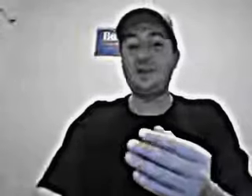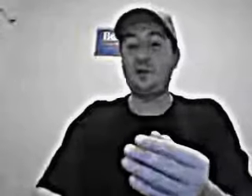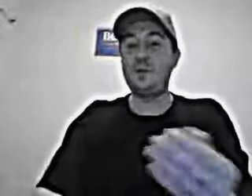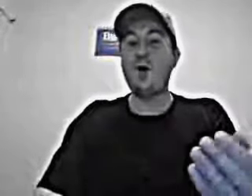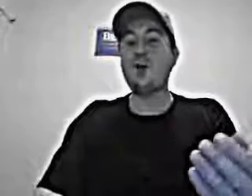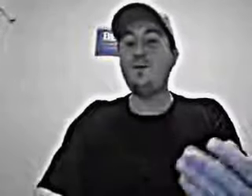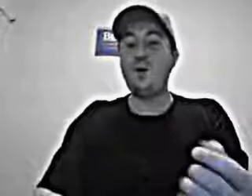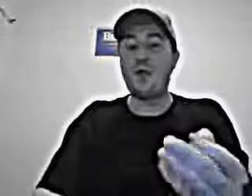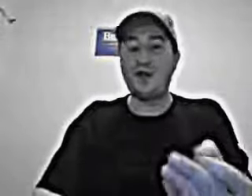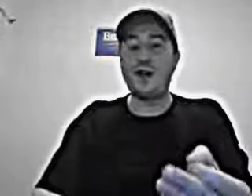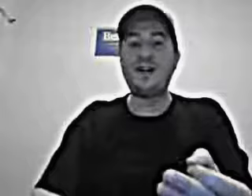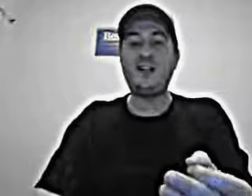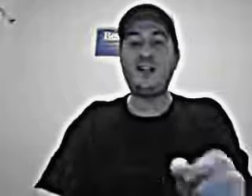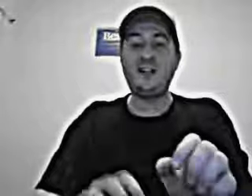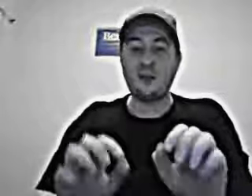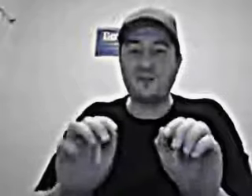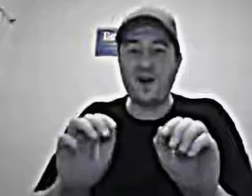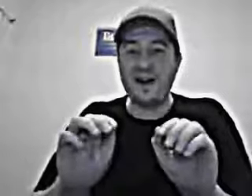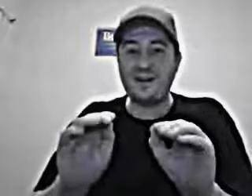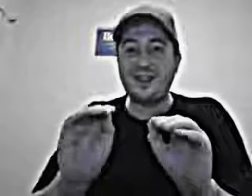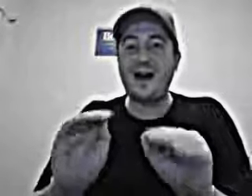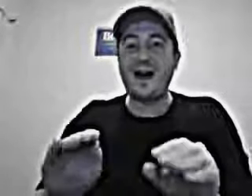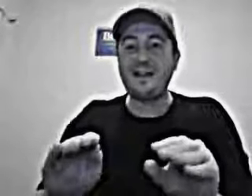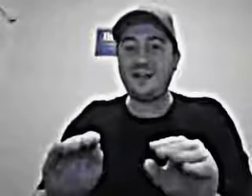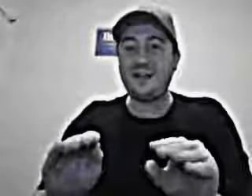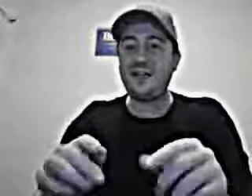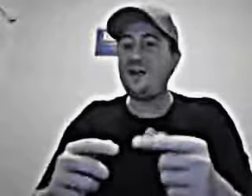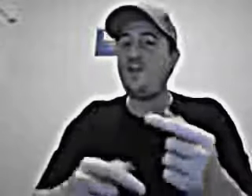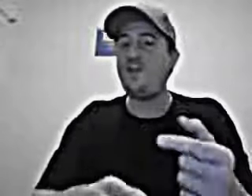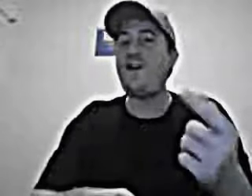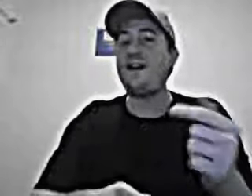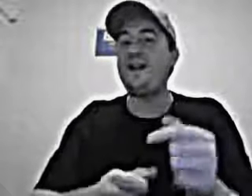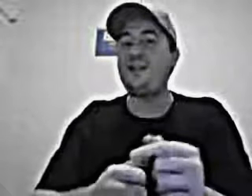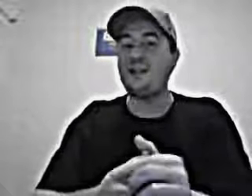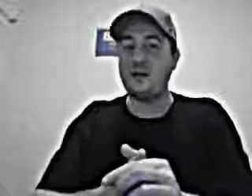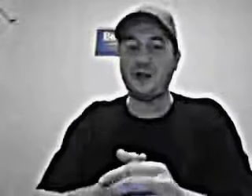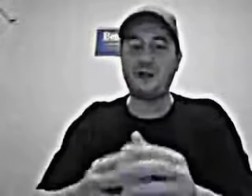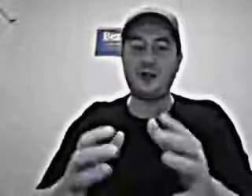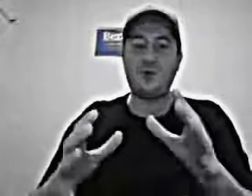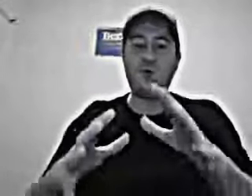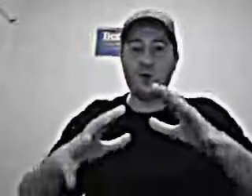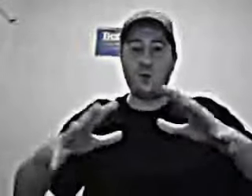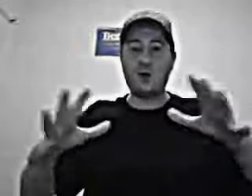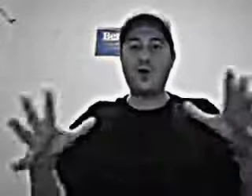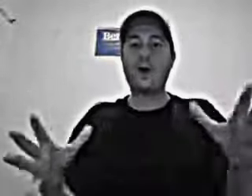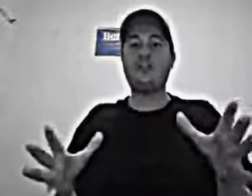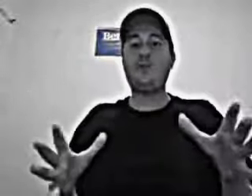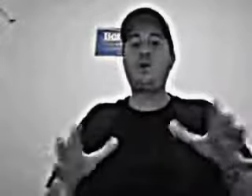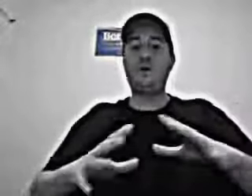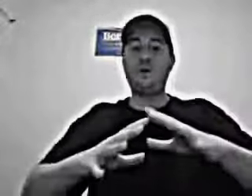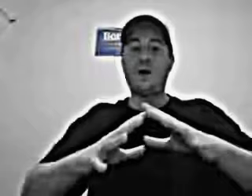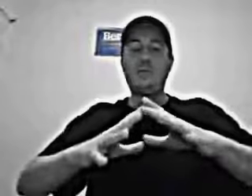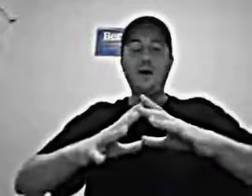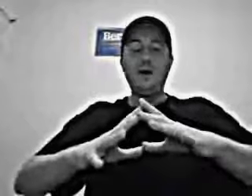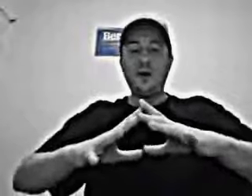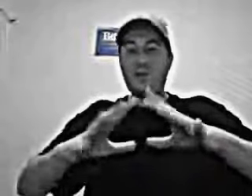is remarkable but the United States was financing ISIS in the fight against Syria so we want world hegemony we want the